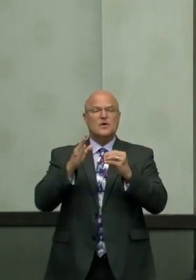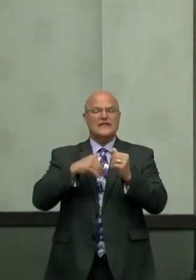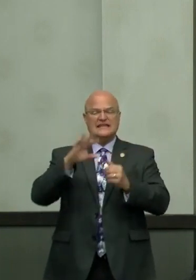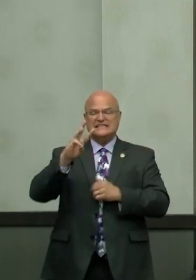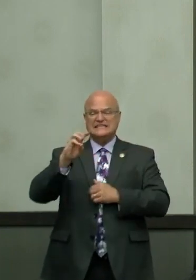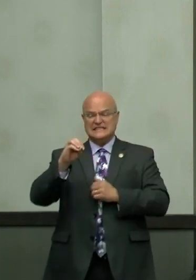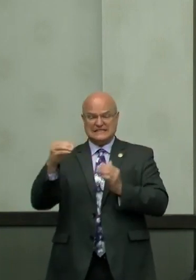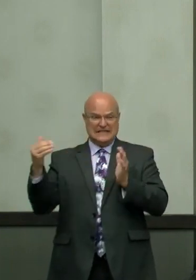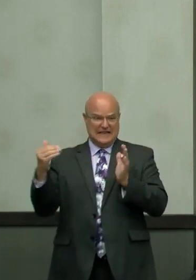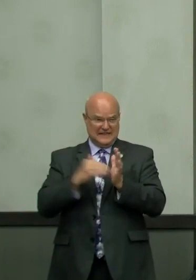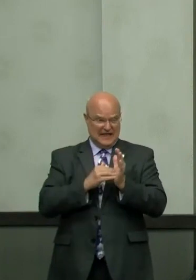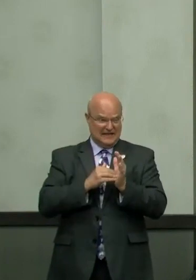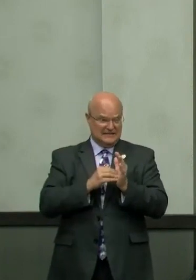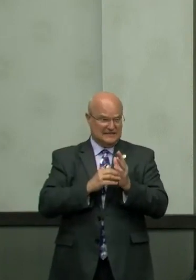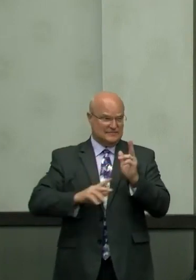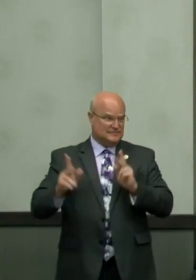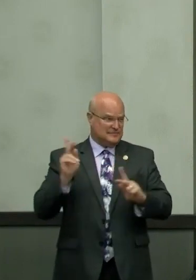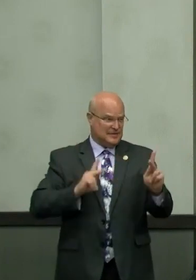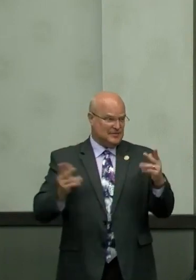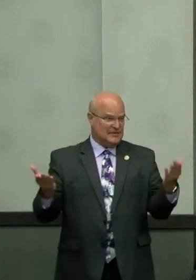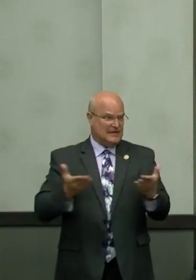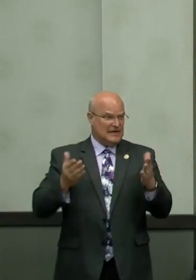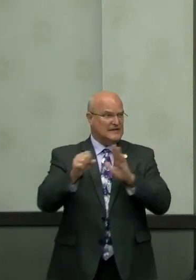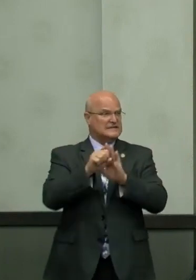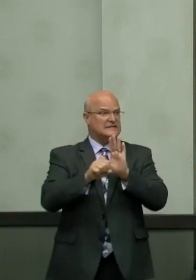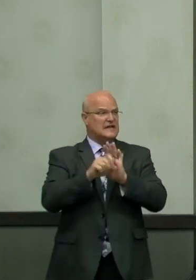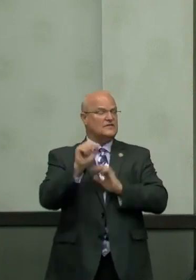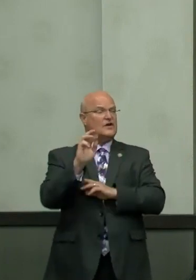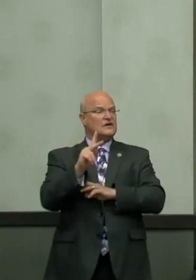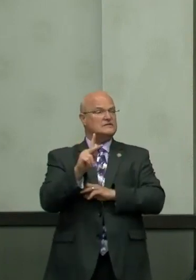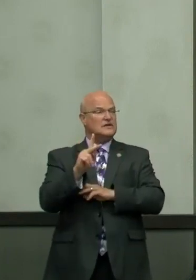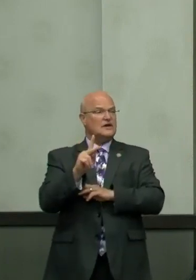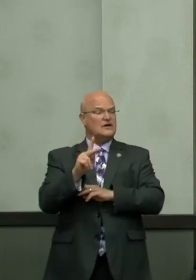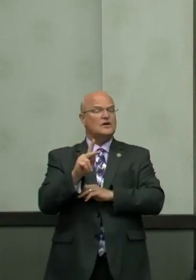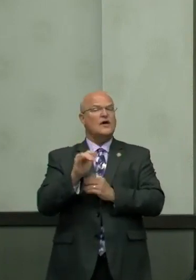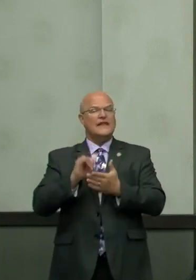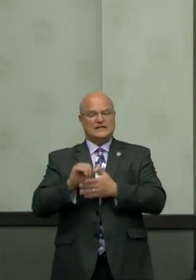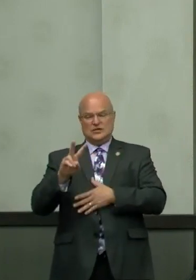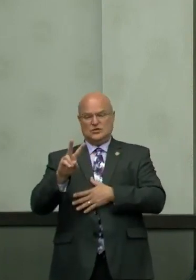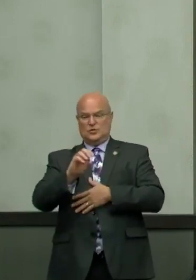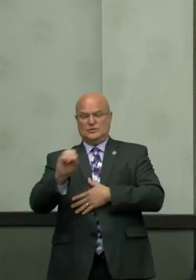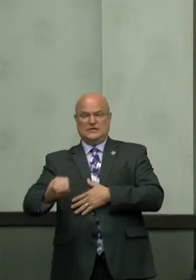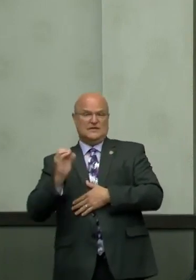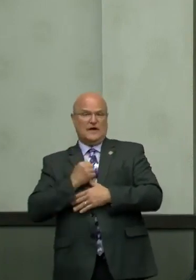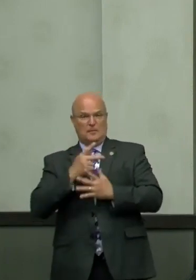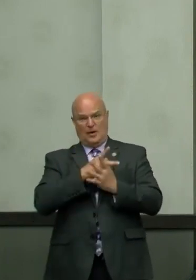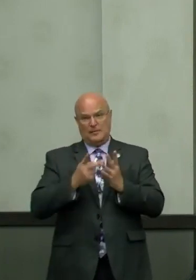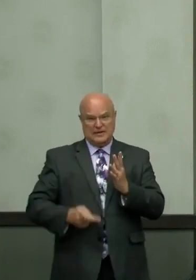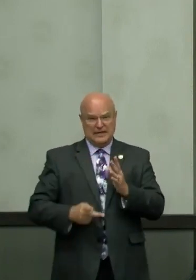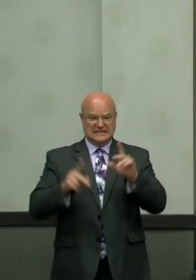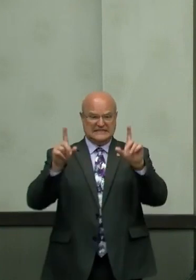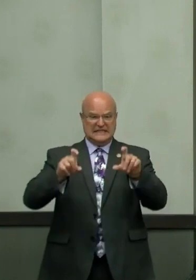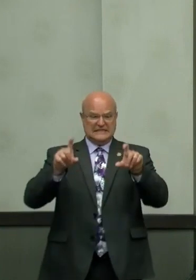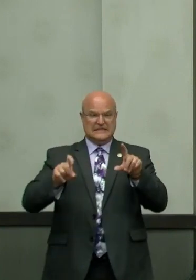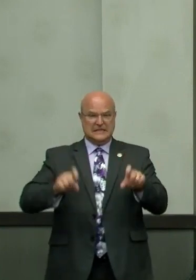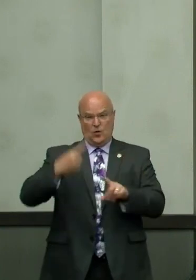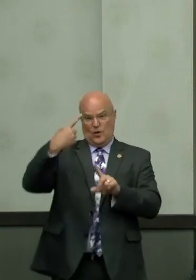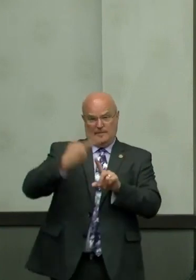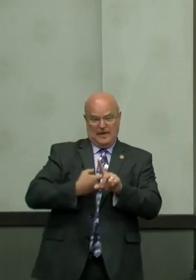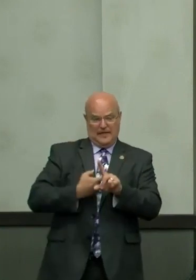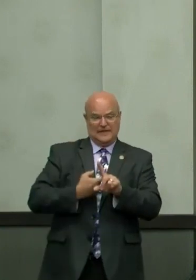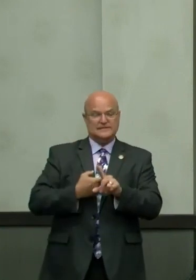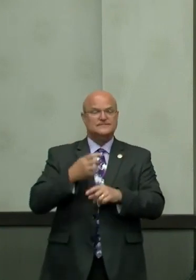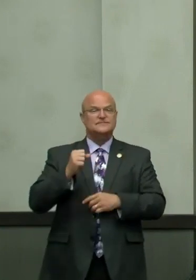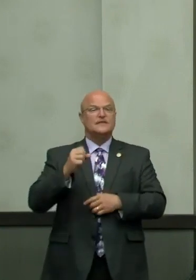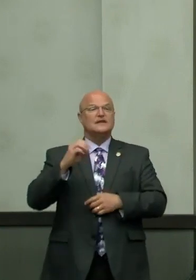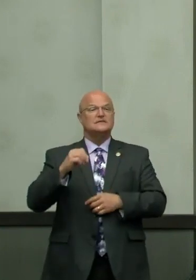60,000 cases here in the state of Arkansas, which is 2% of our population being done in 1 month.